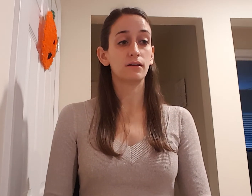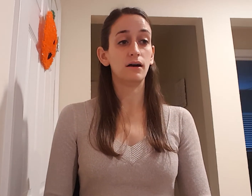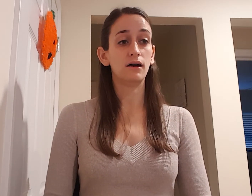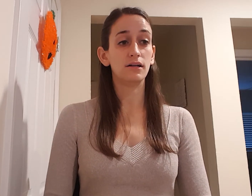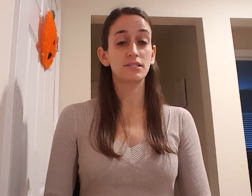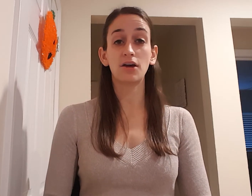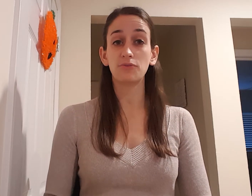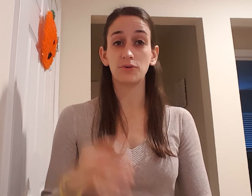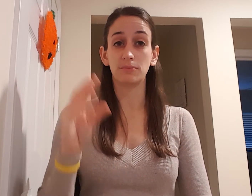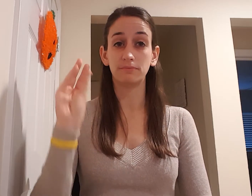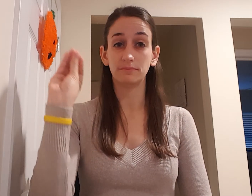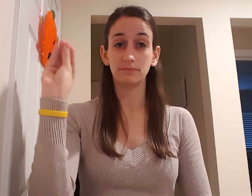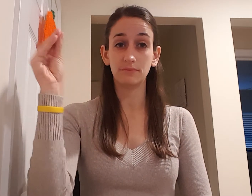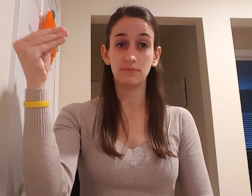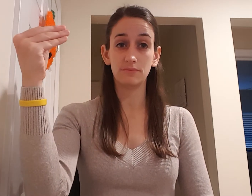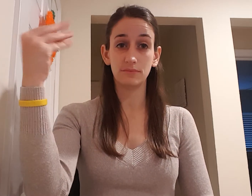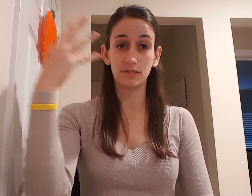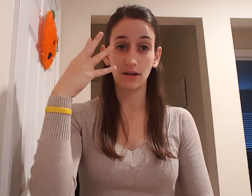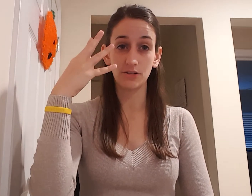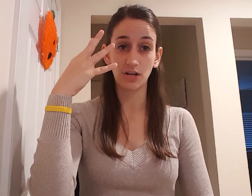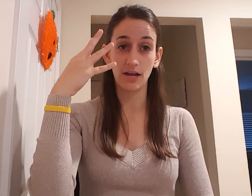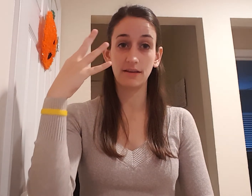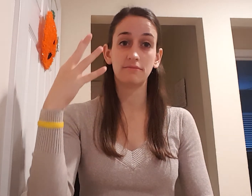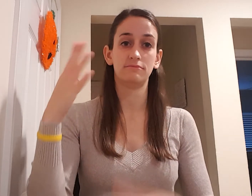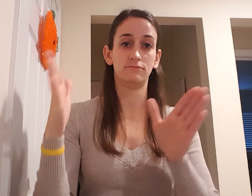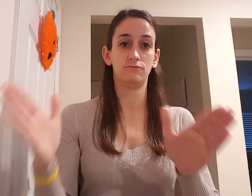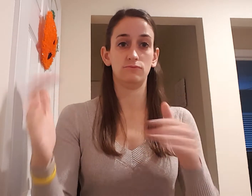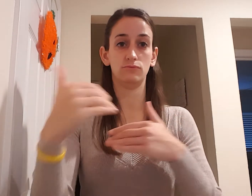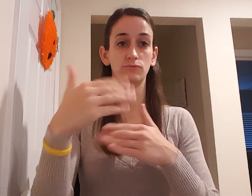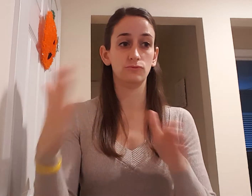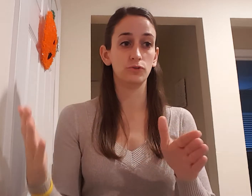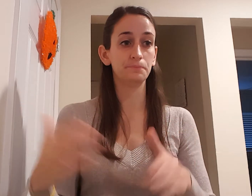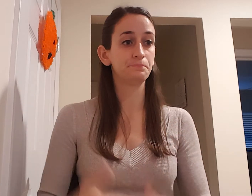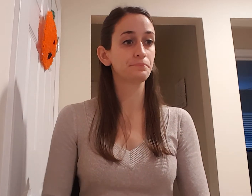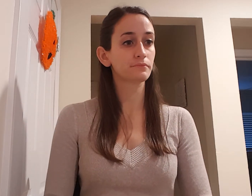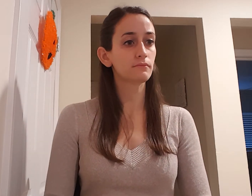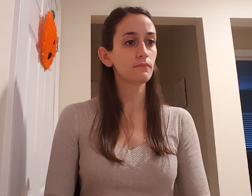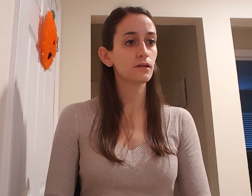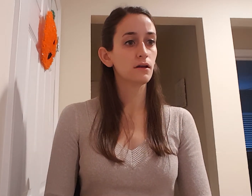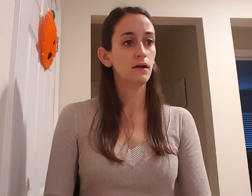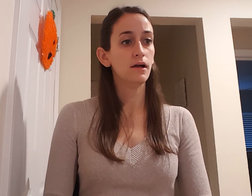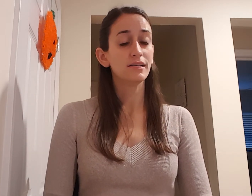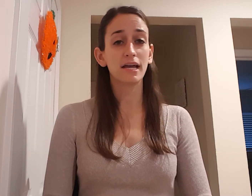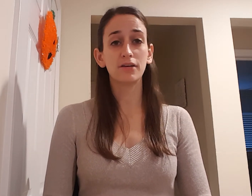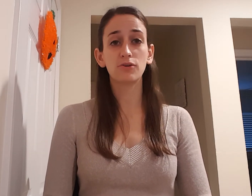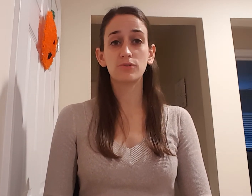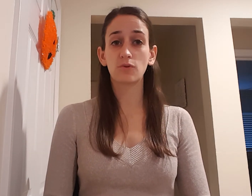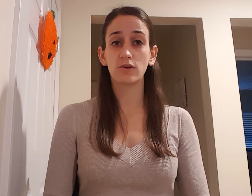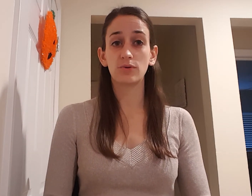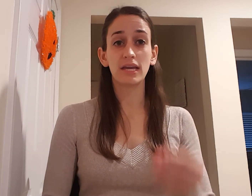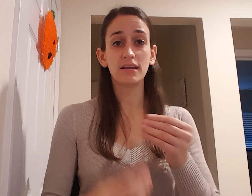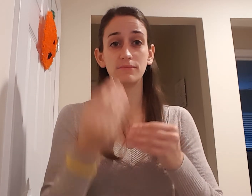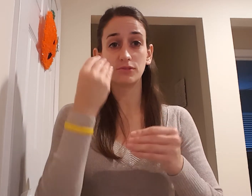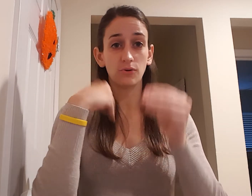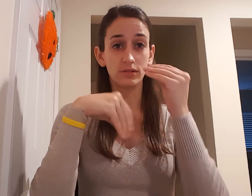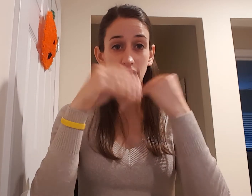a sunroom, sun is shining, room. Dining room is the room where you eat, so